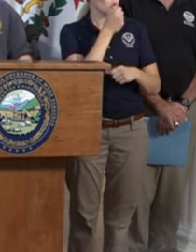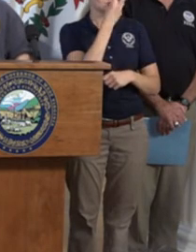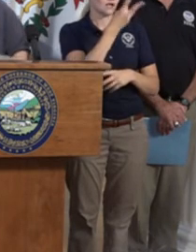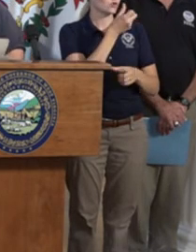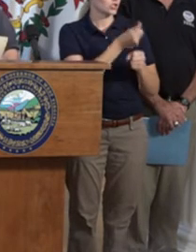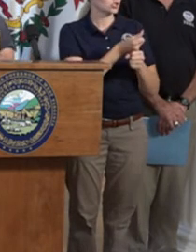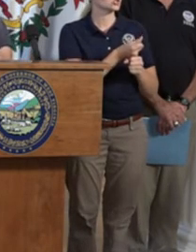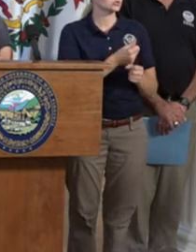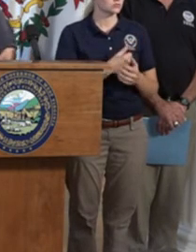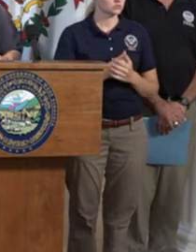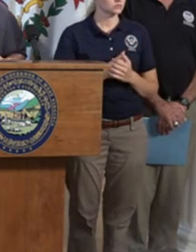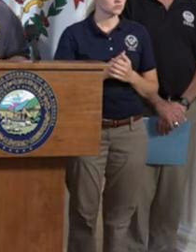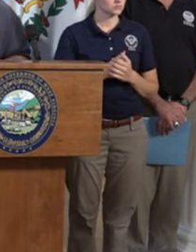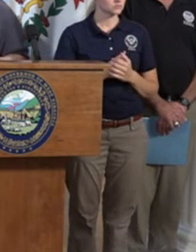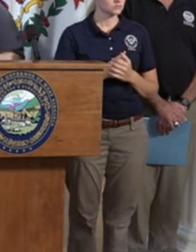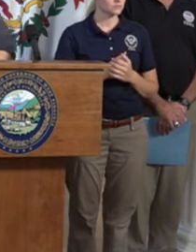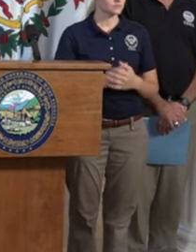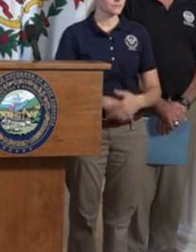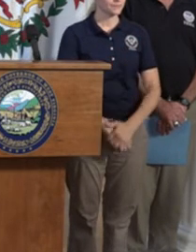here.